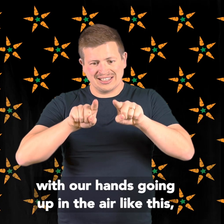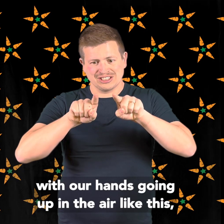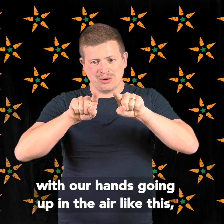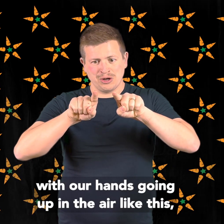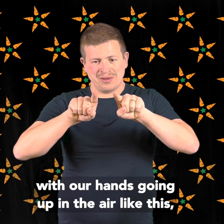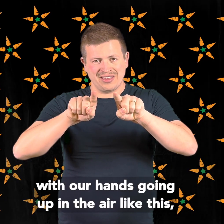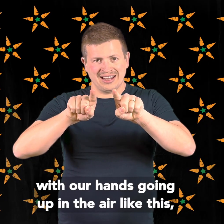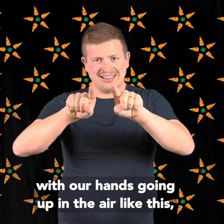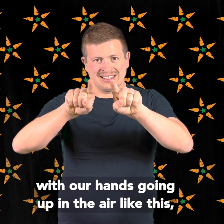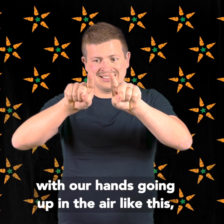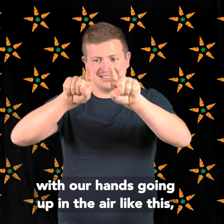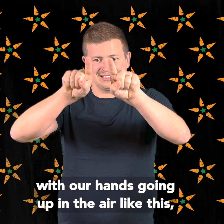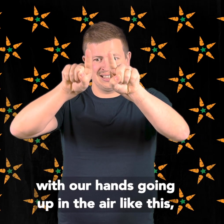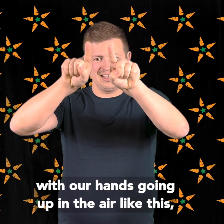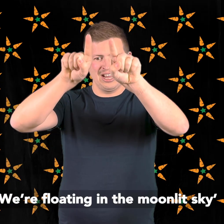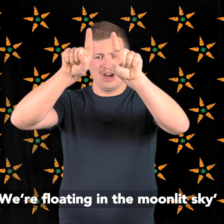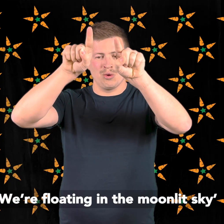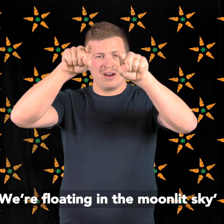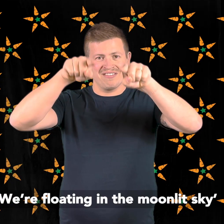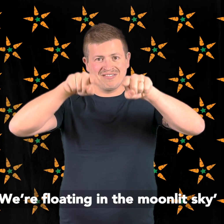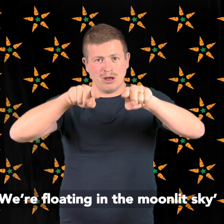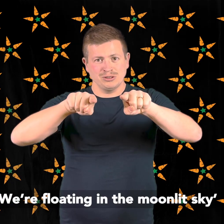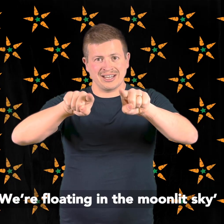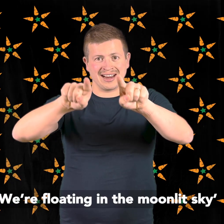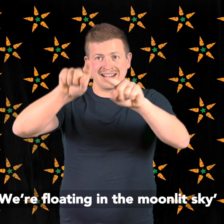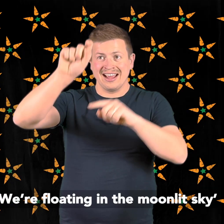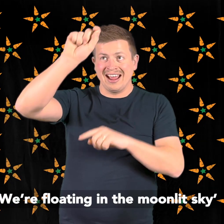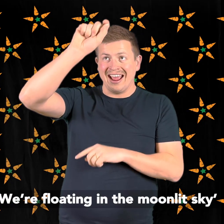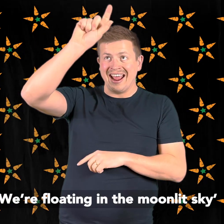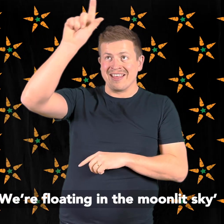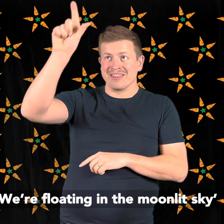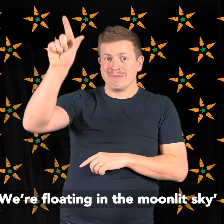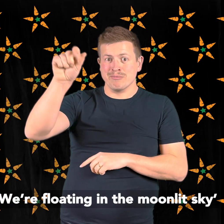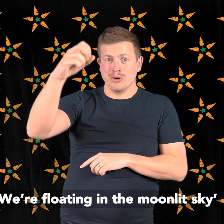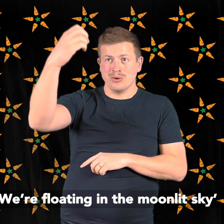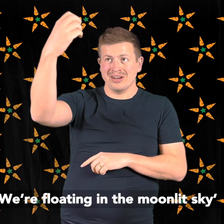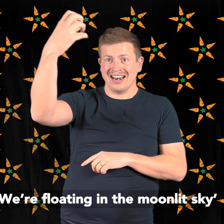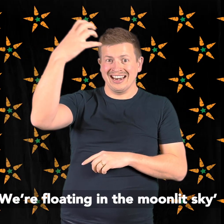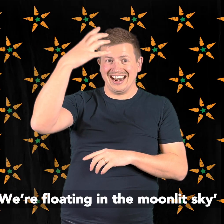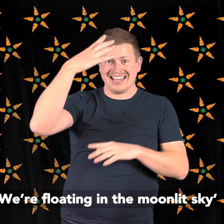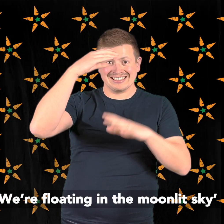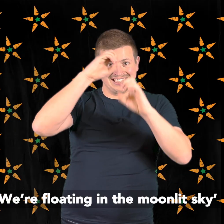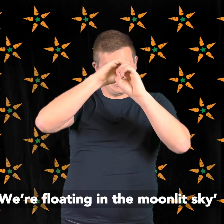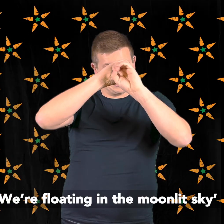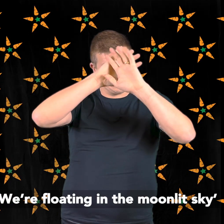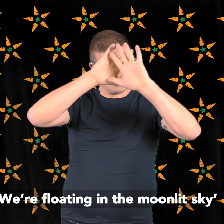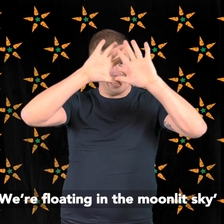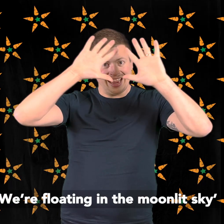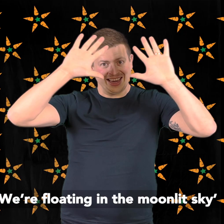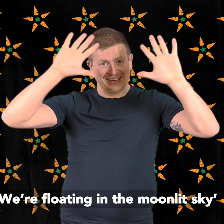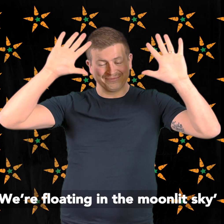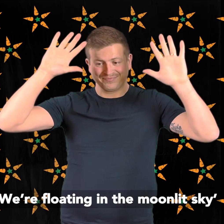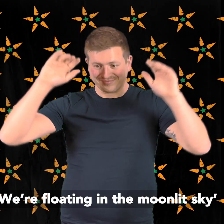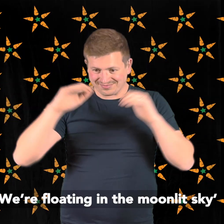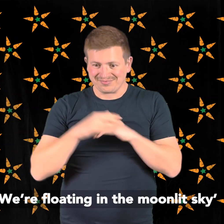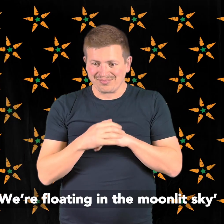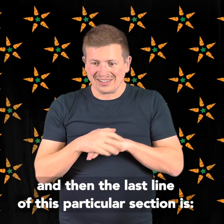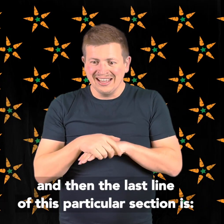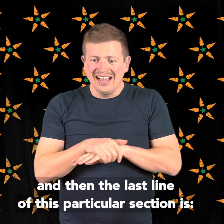going up in the air like this. We're floating in the moonlit sky. And